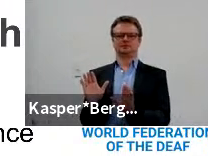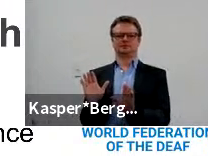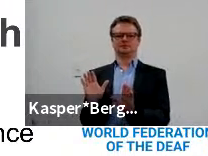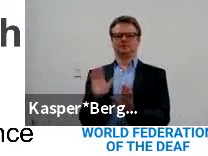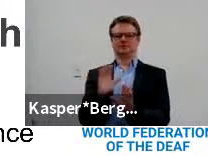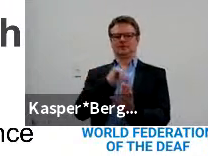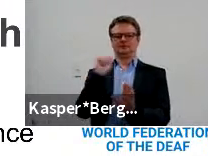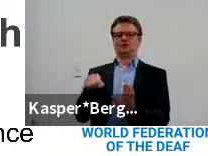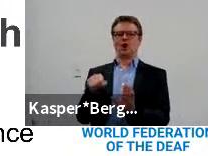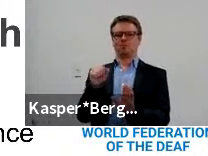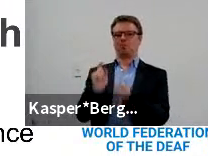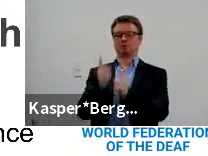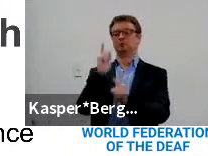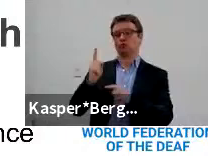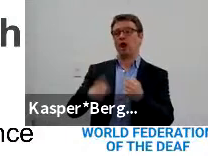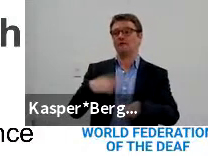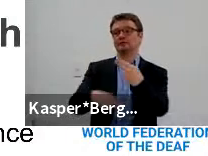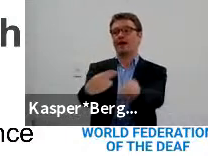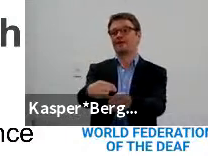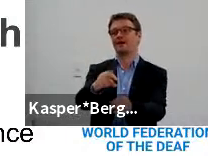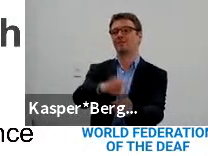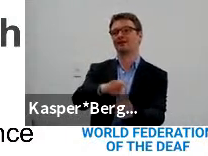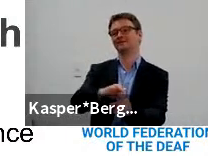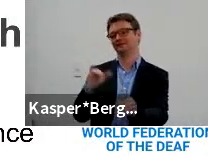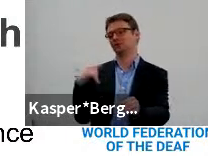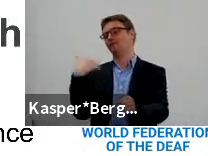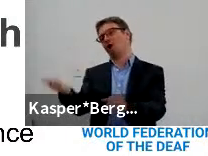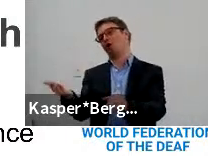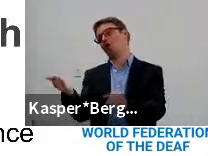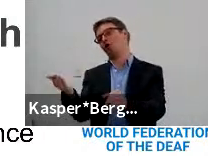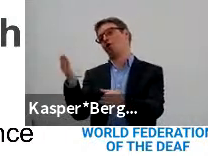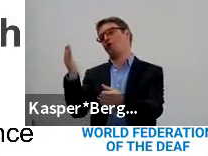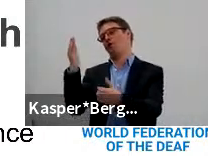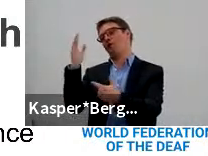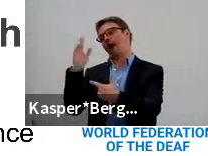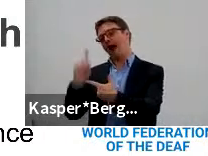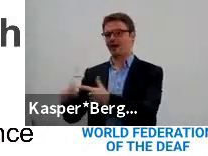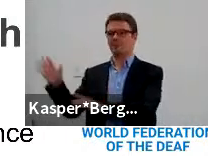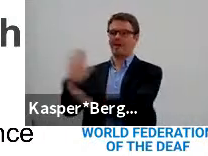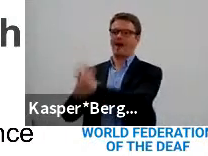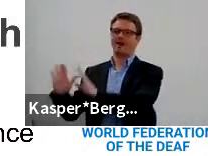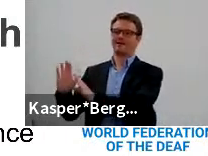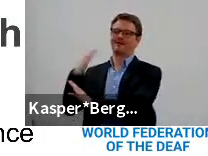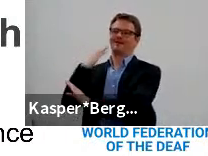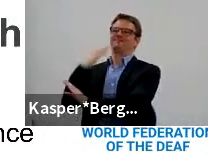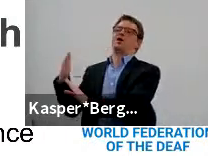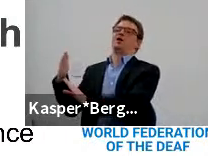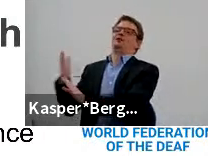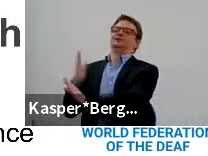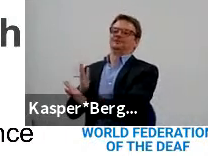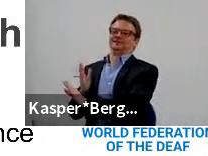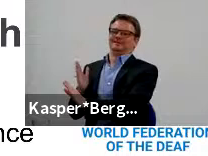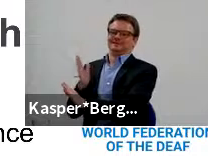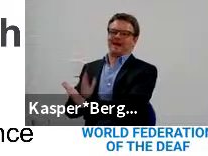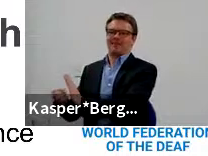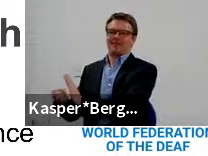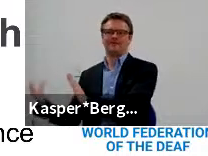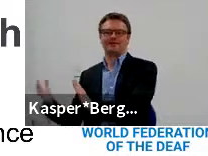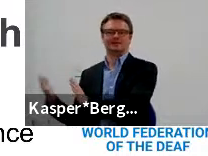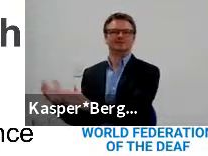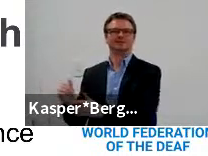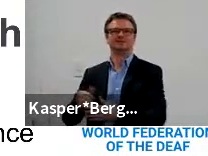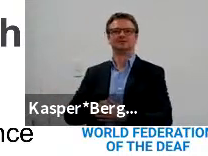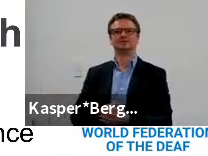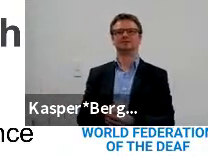now I'm experiencing these kind of side effects. But actually, they should continue a program of using those kinds of medicines, but they don't really dare